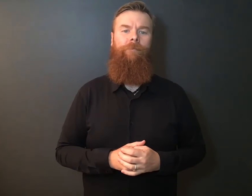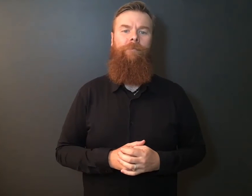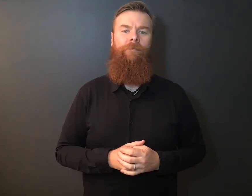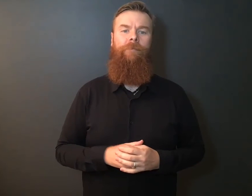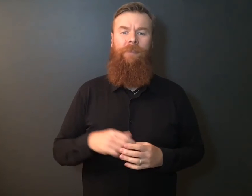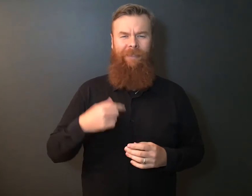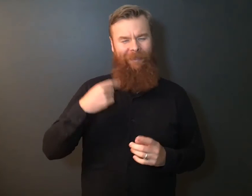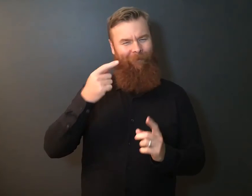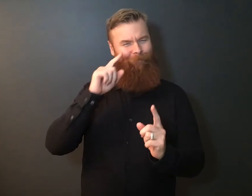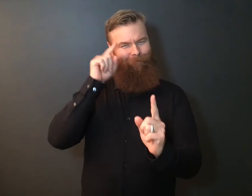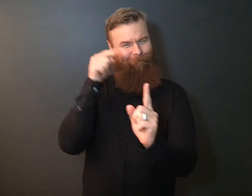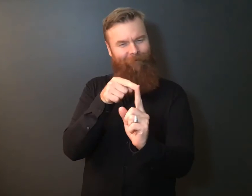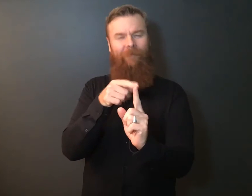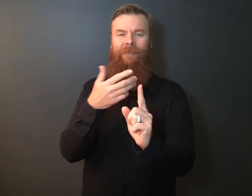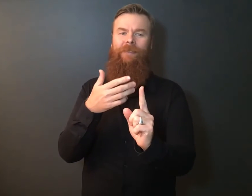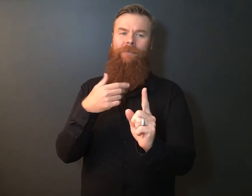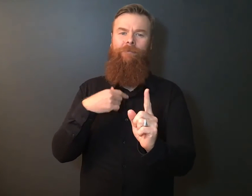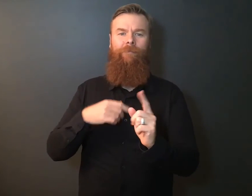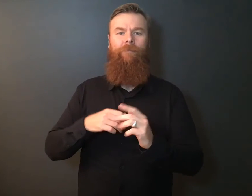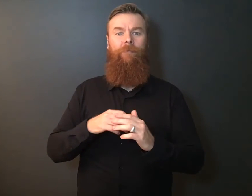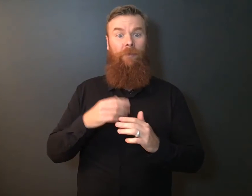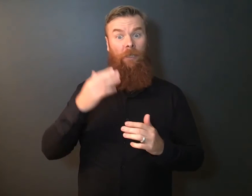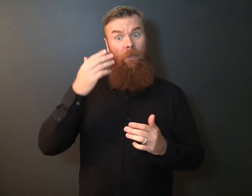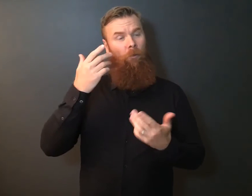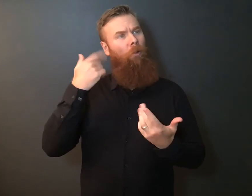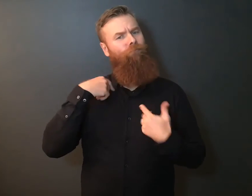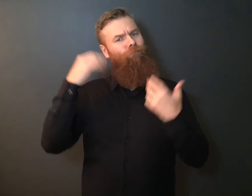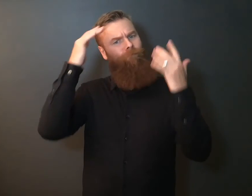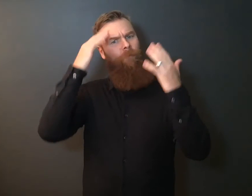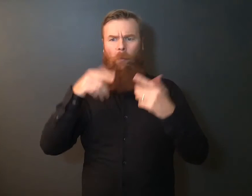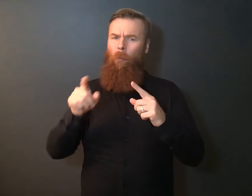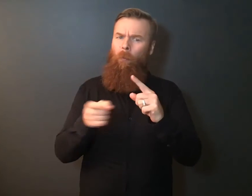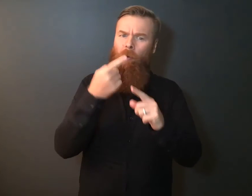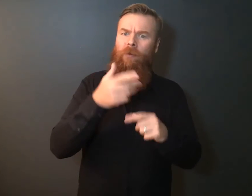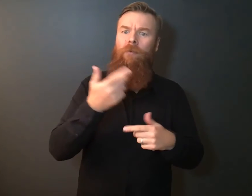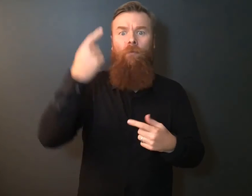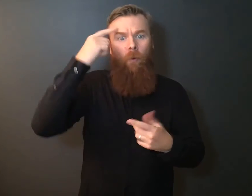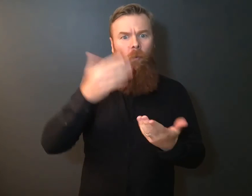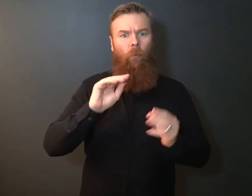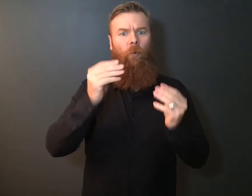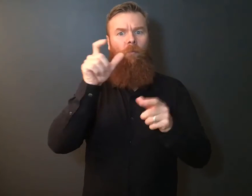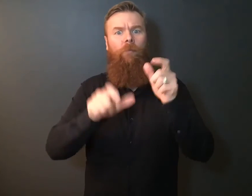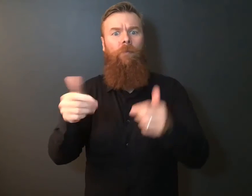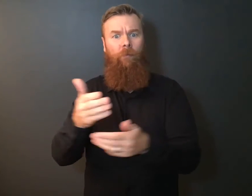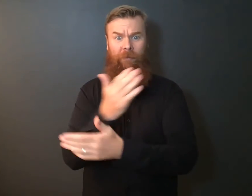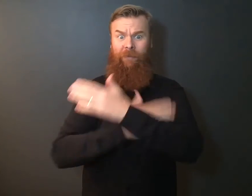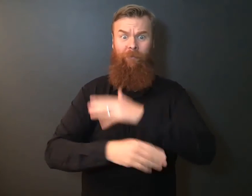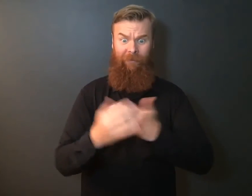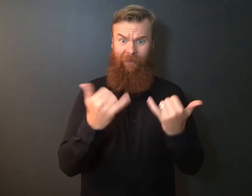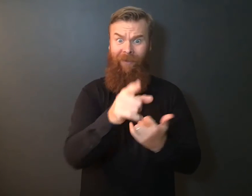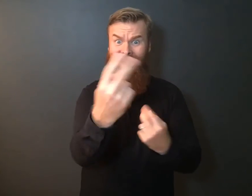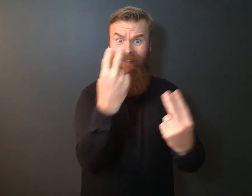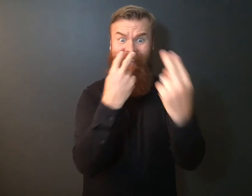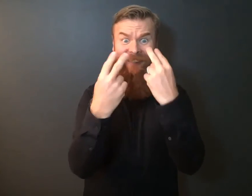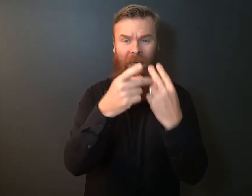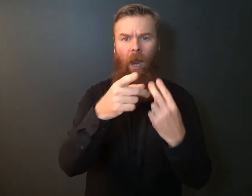touch youth with disabilities who could be watching us today. But it also very true what you said. I